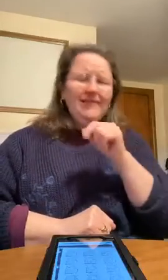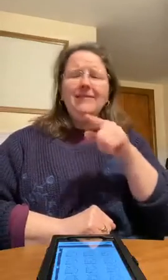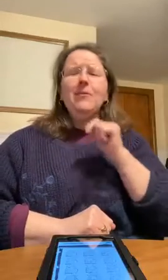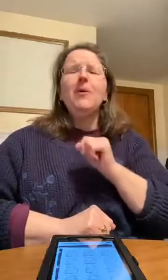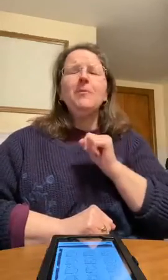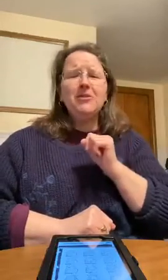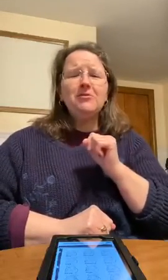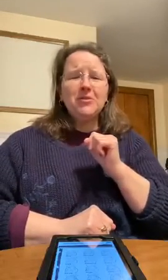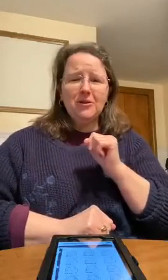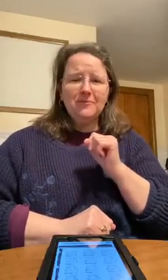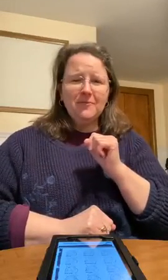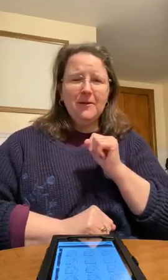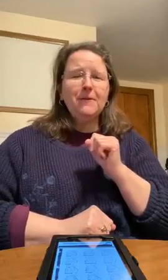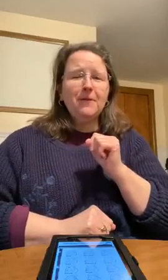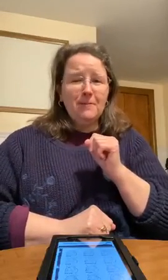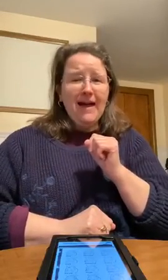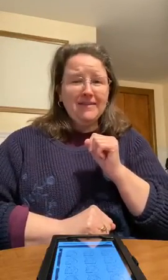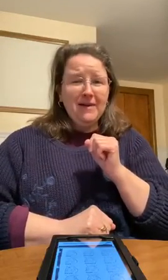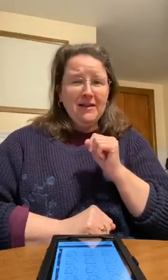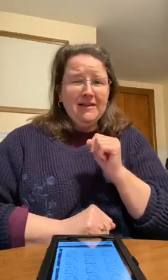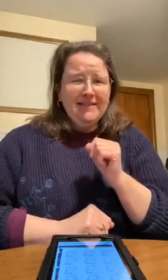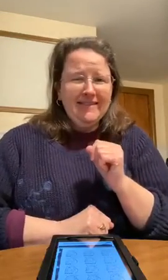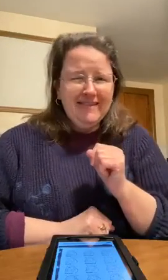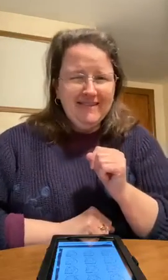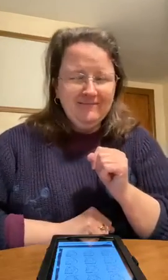What would you show for a bad smell?